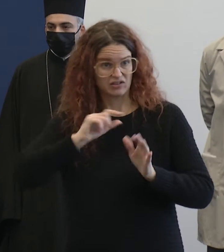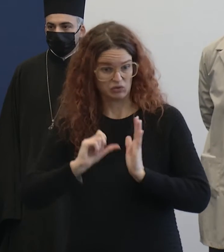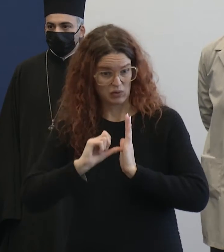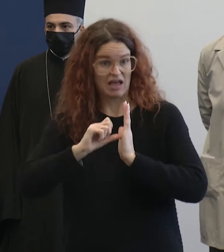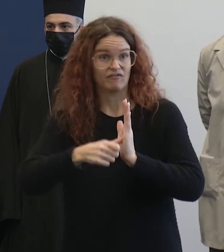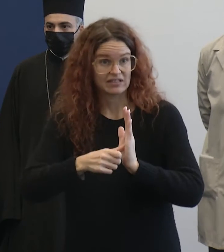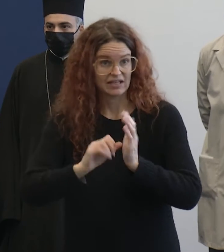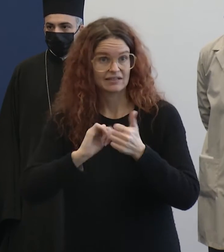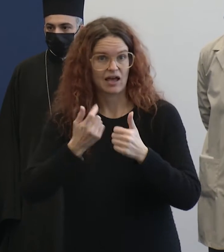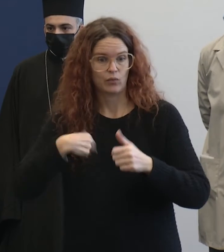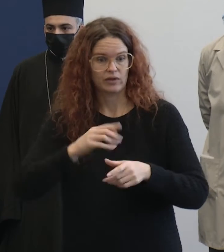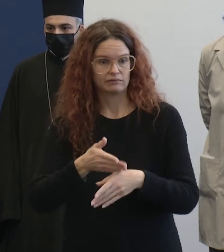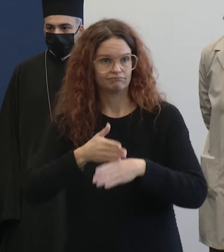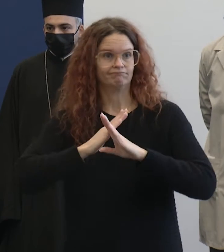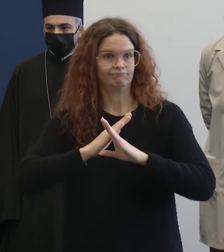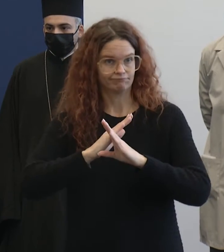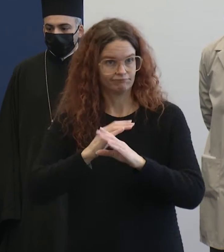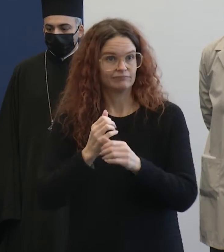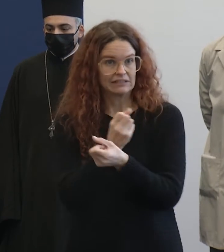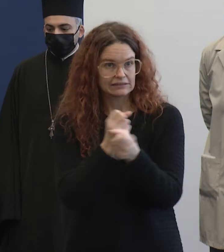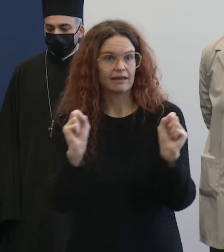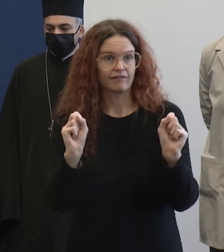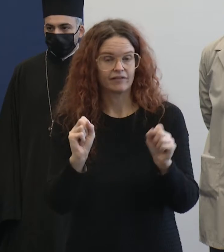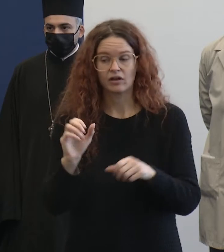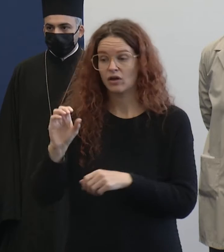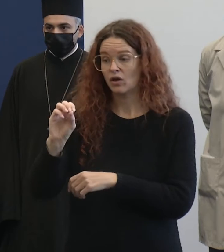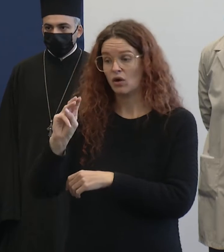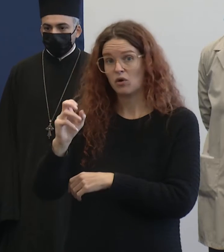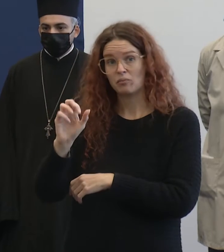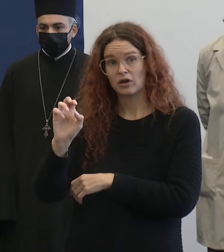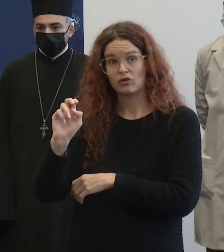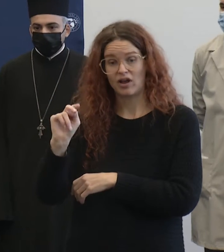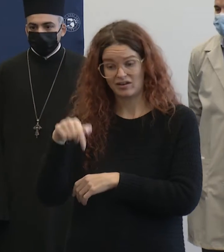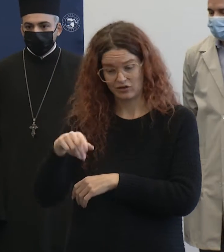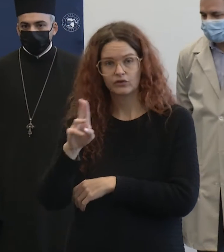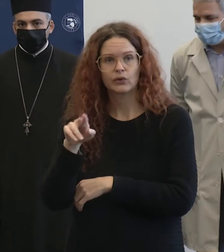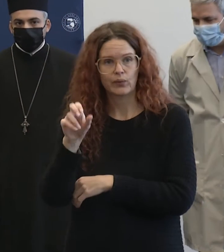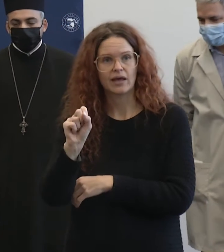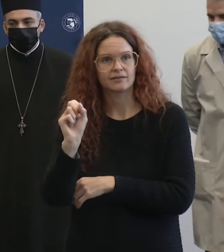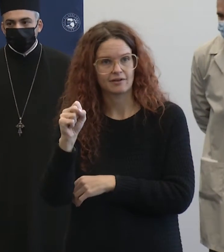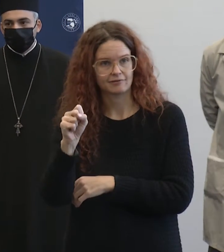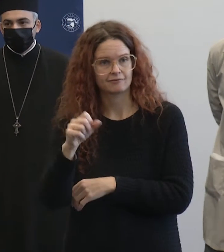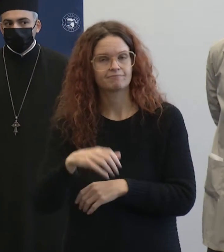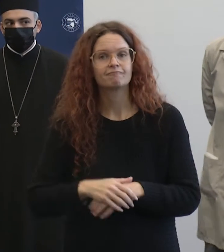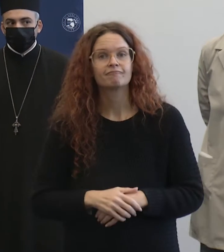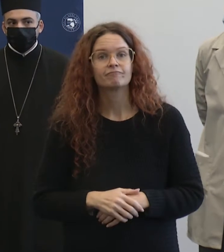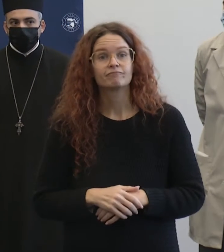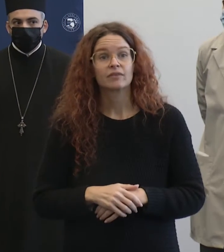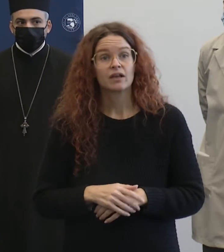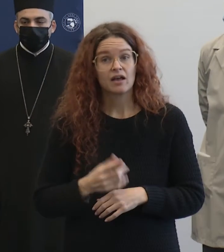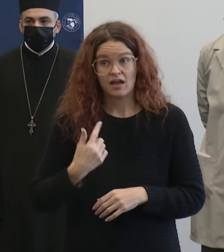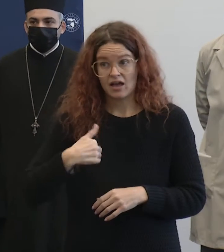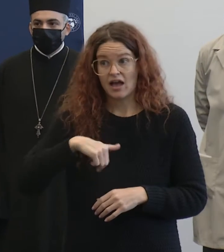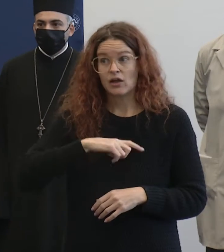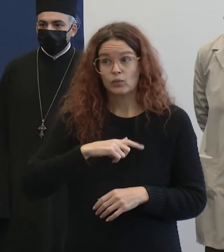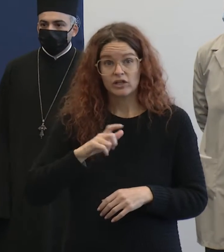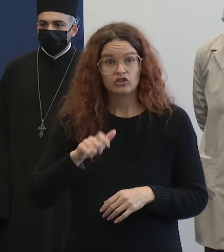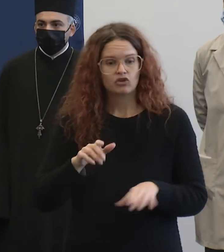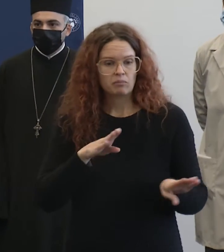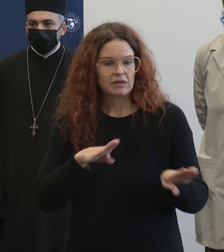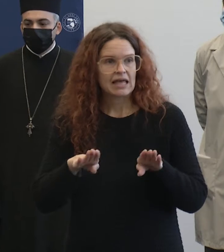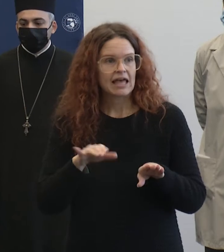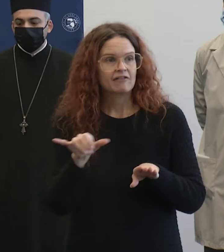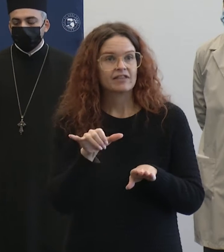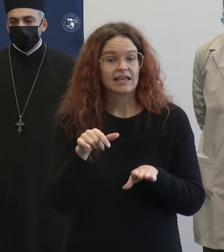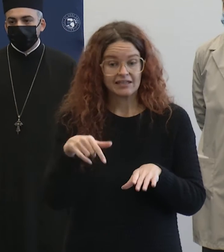keep ourselves safe. The Omicron variant, as we know, is in the United States, and we should act as if it is in Illinois or